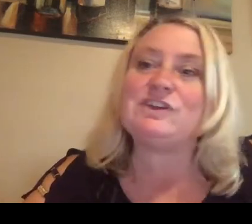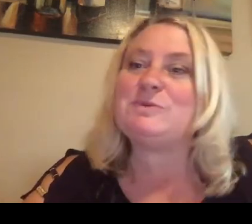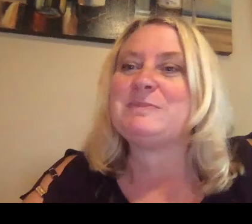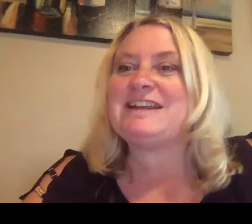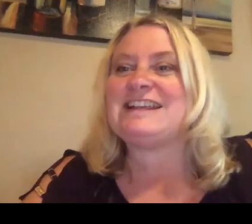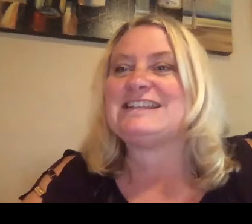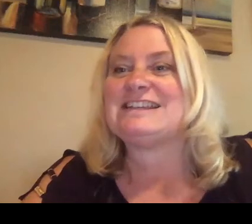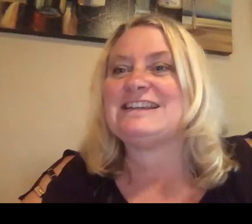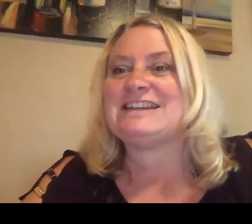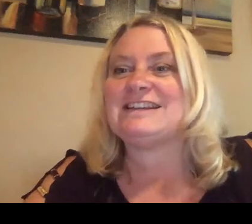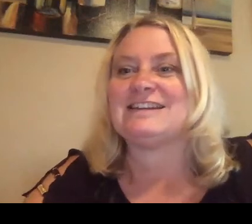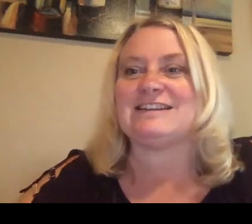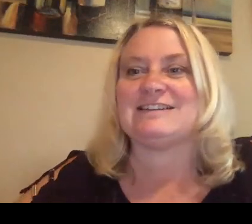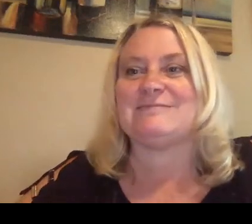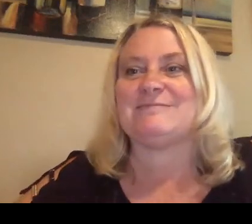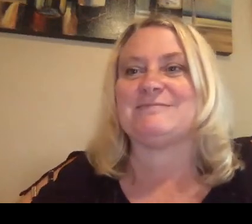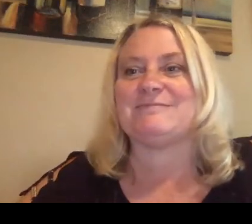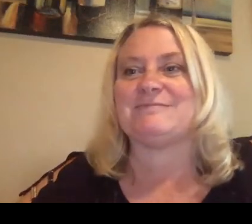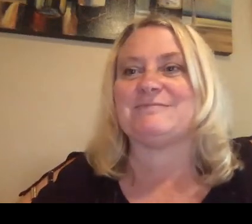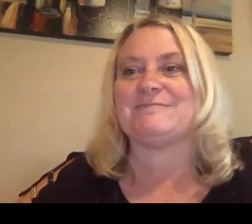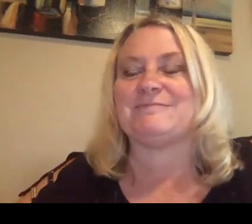Just a few more minutes.